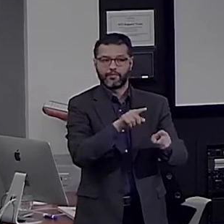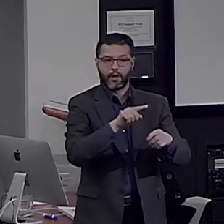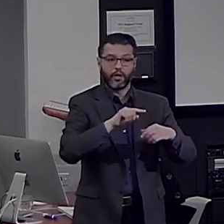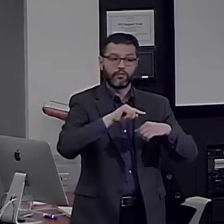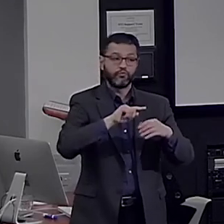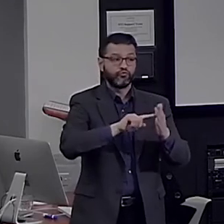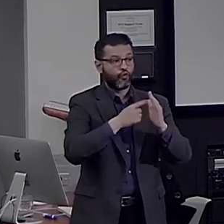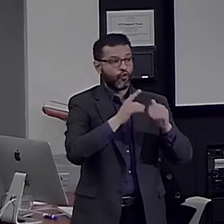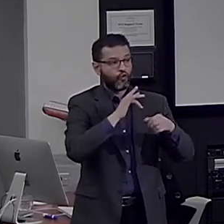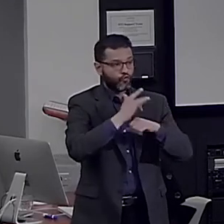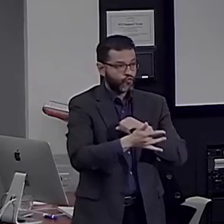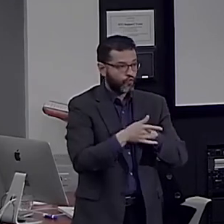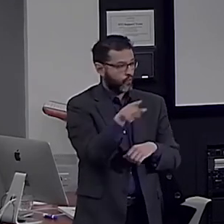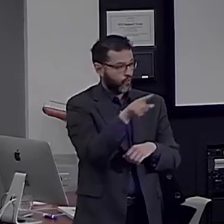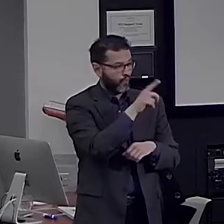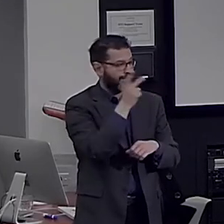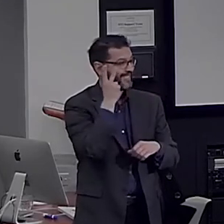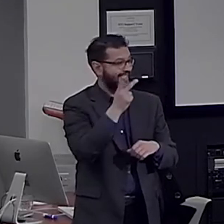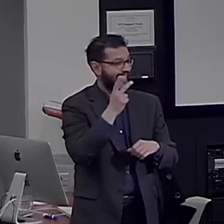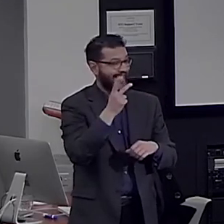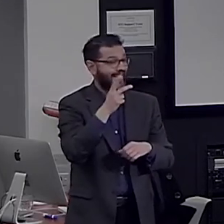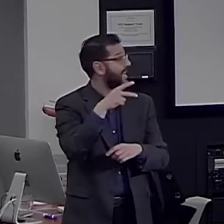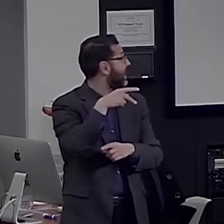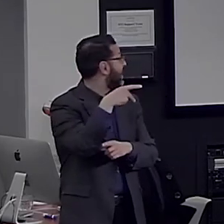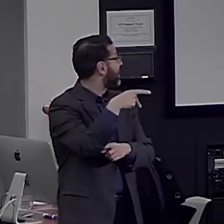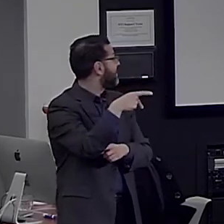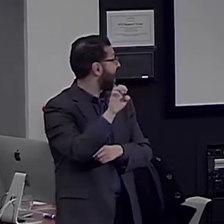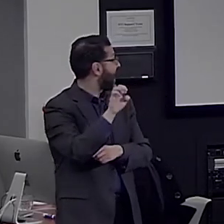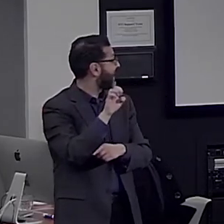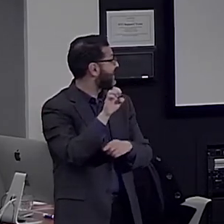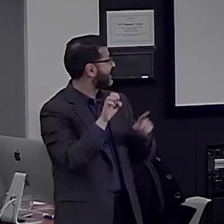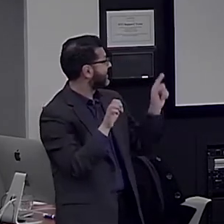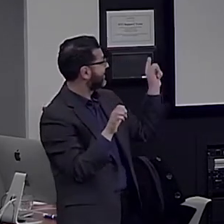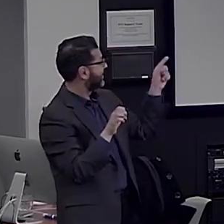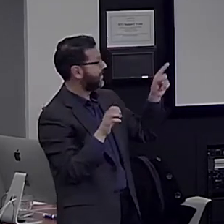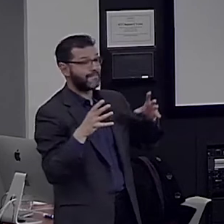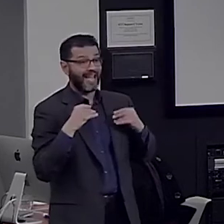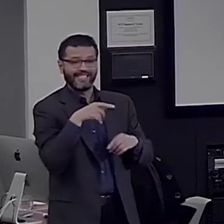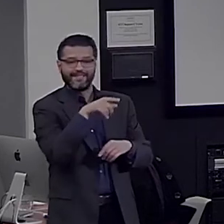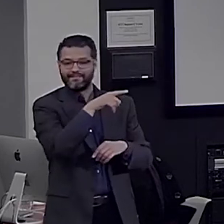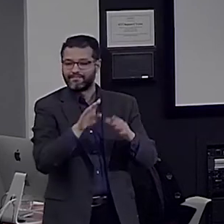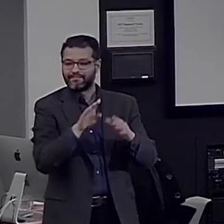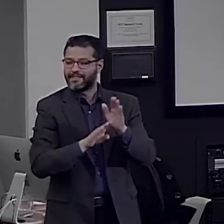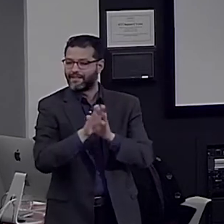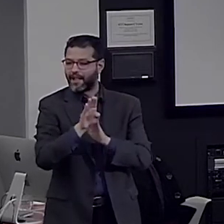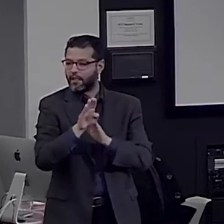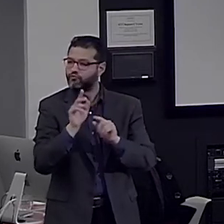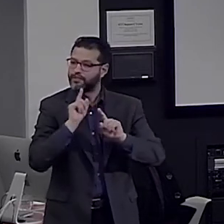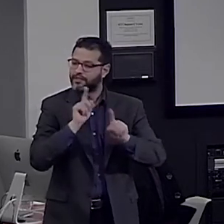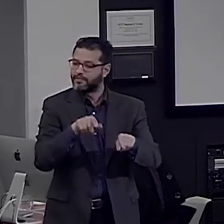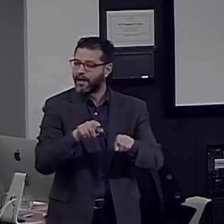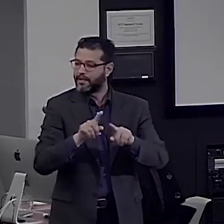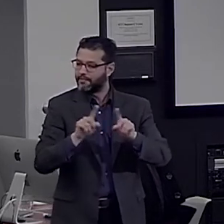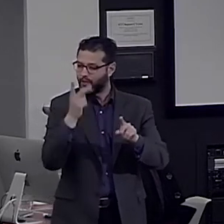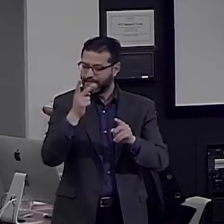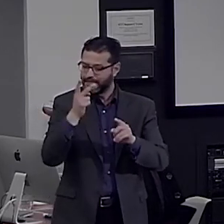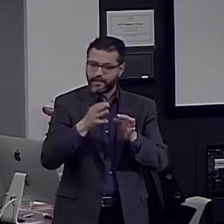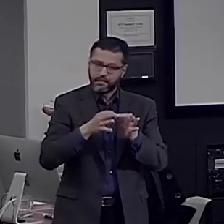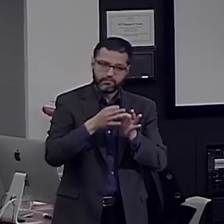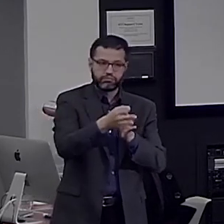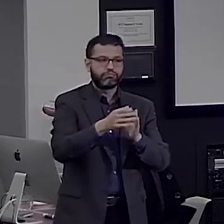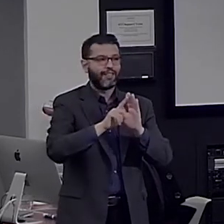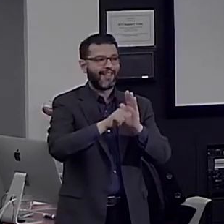you can see the passives are starting to develop a response response on the left a little bit on the right but look how much later they